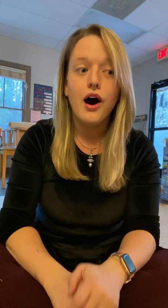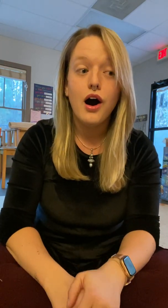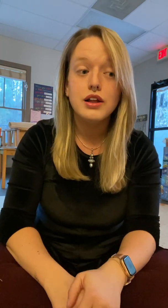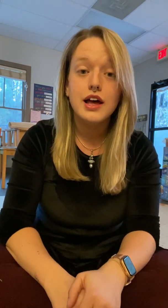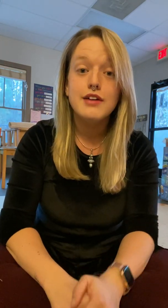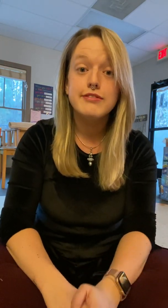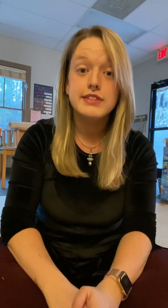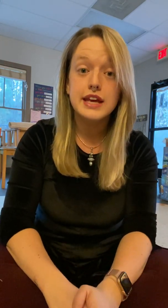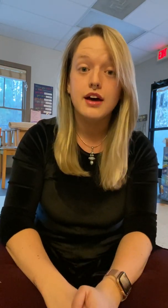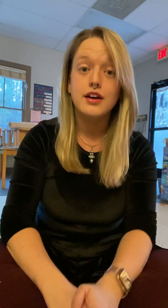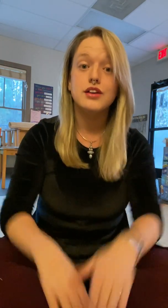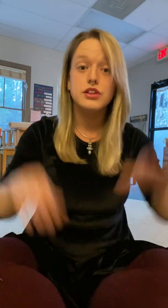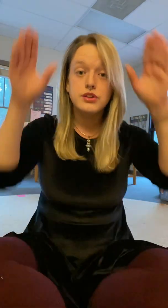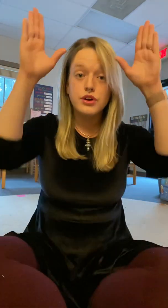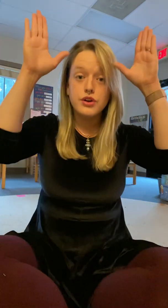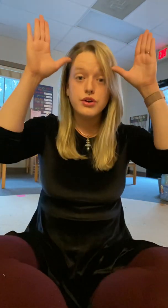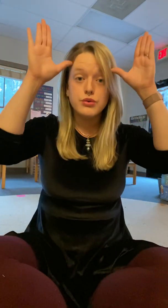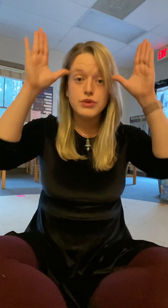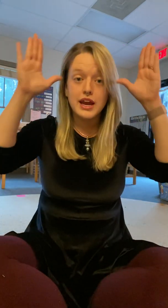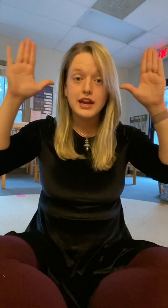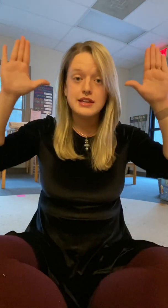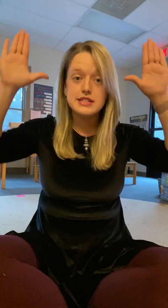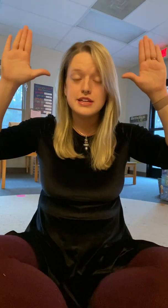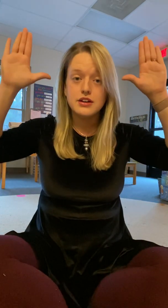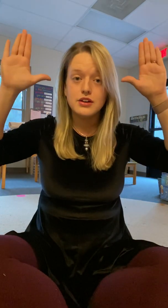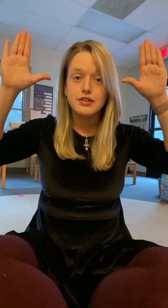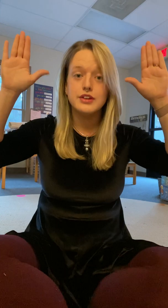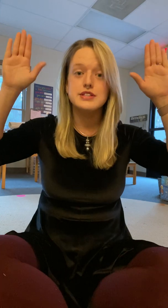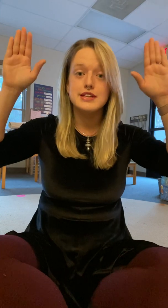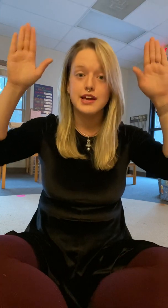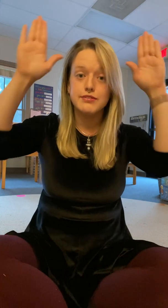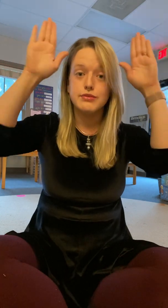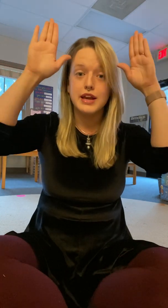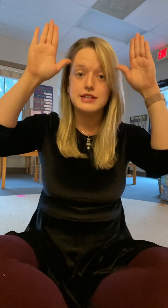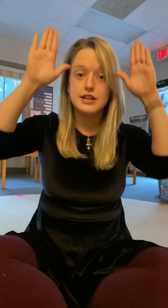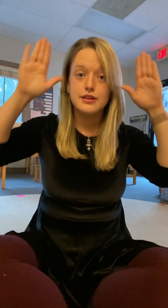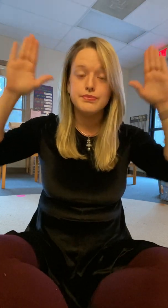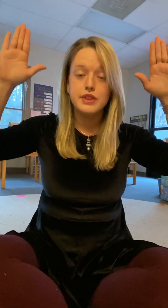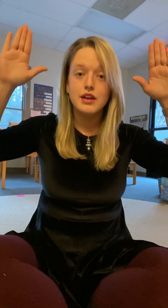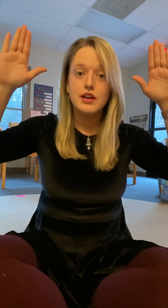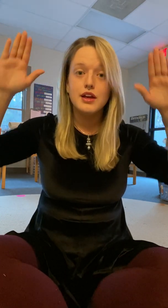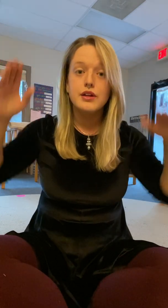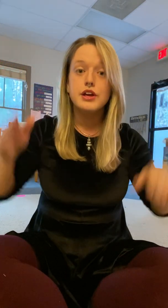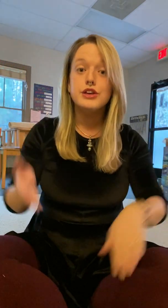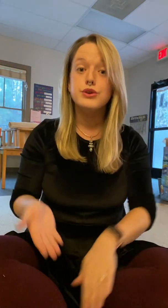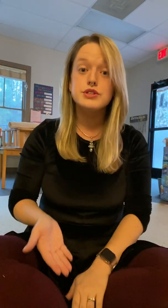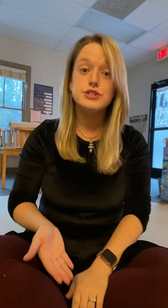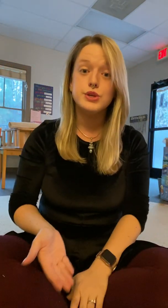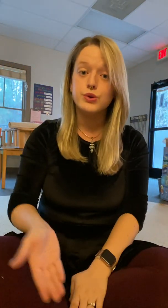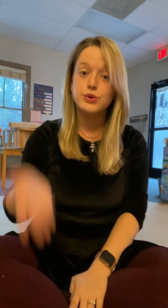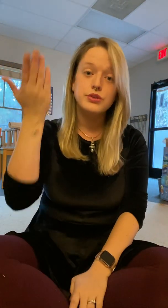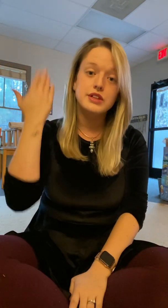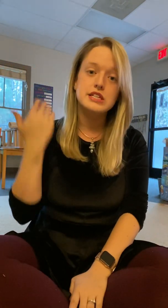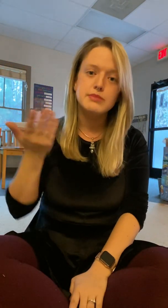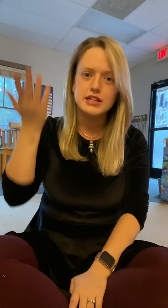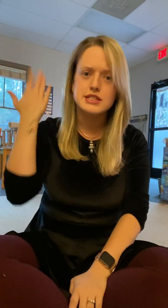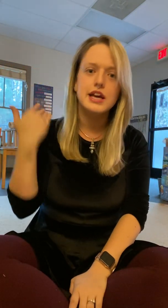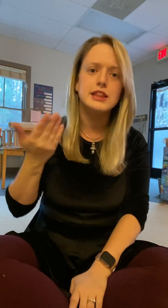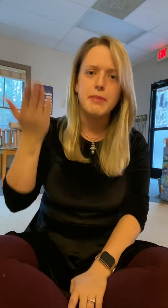All of the other reindeer, there's that sign for reindeer, used to, this means in the